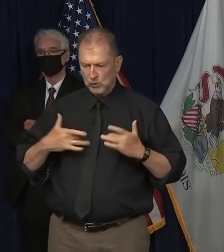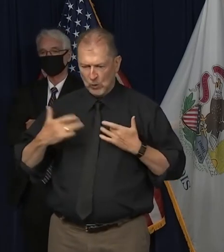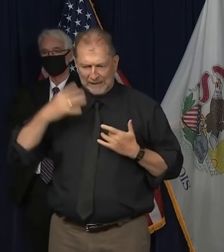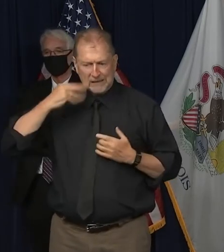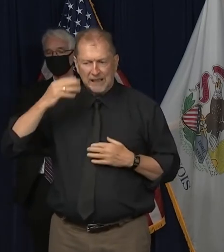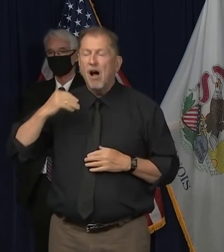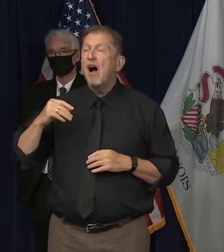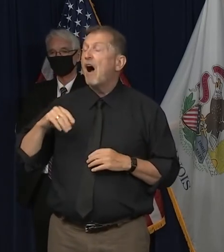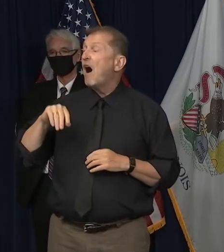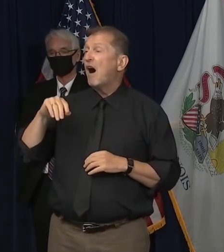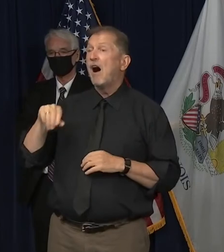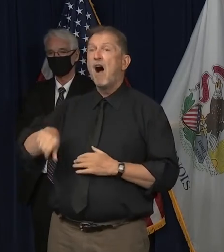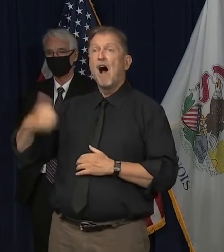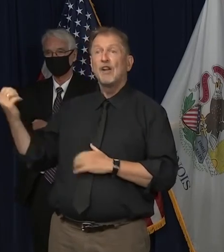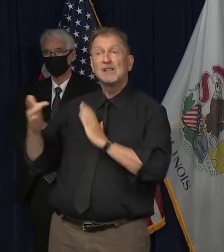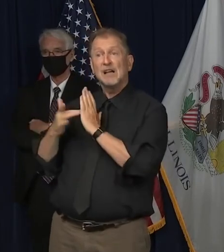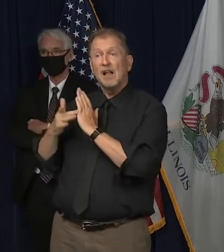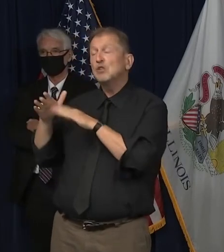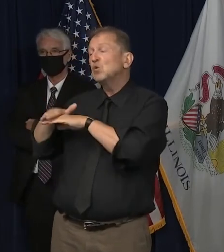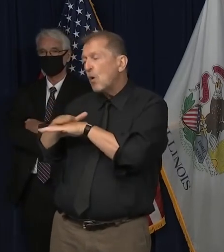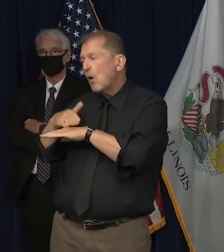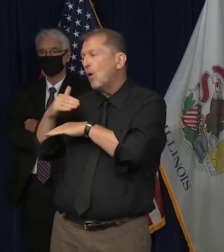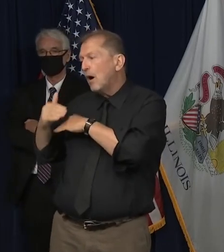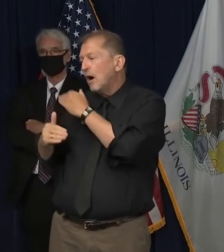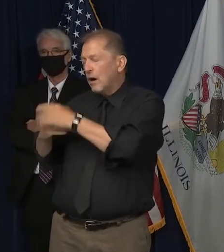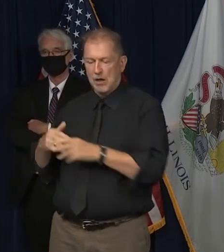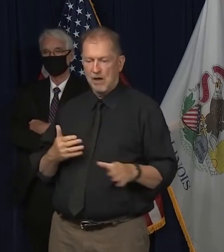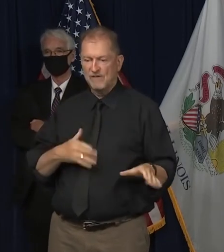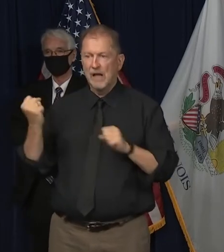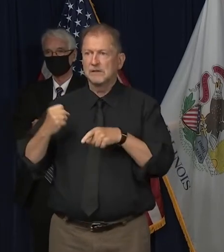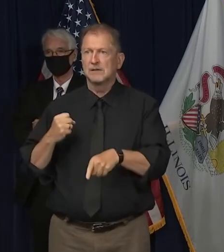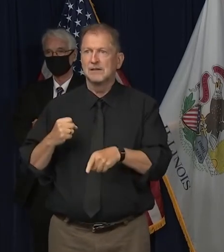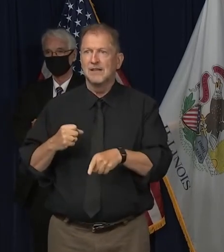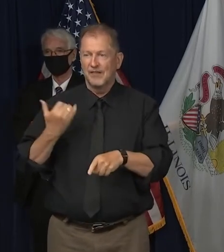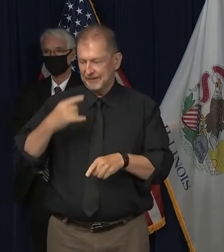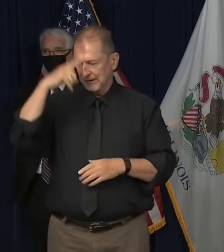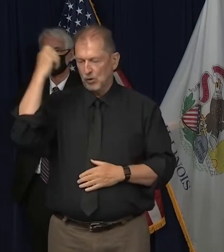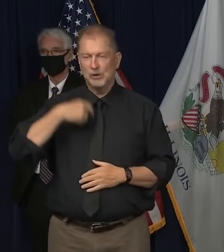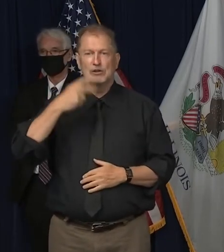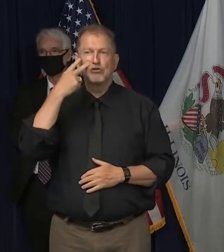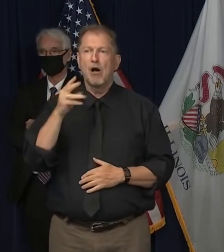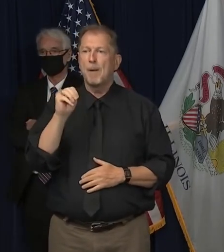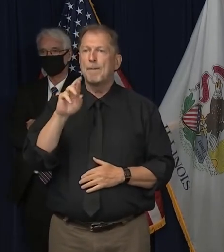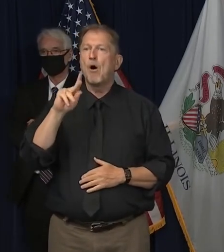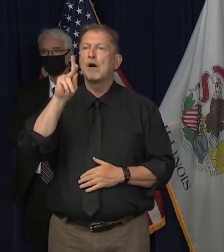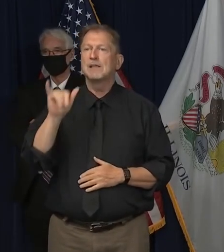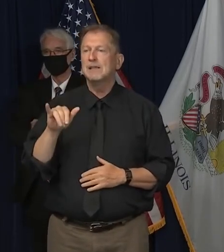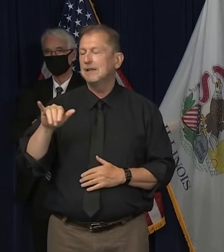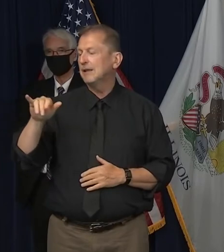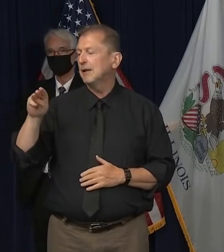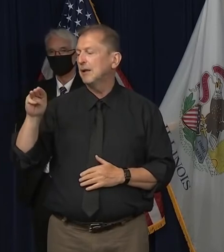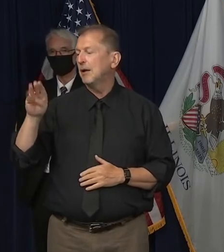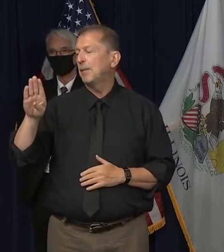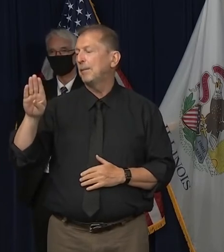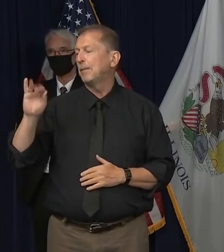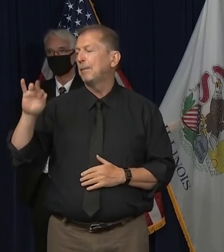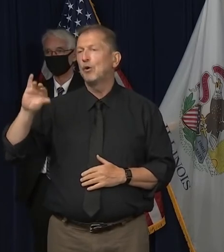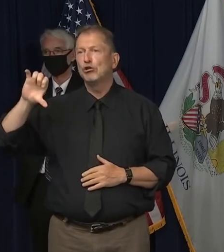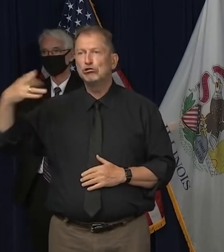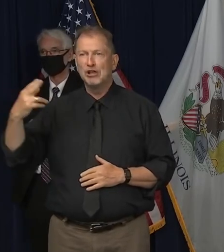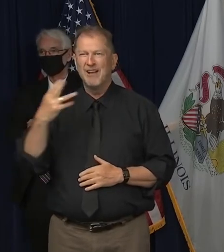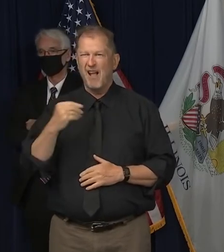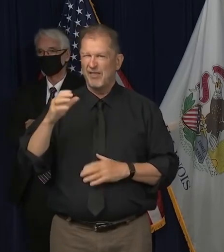this summer as we watched Dr. Marty Burke and all the members of what we call our SHIELD Targeted